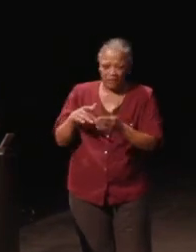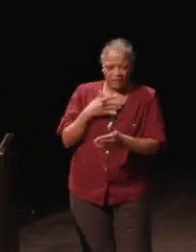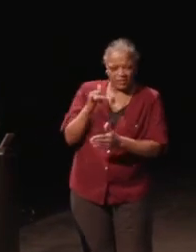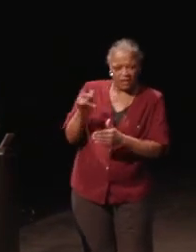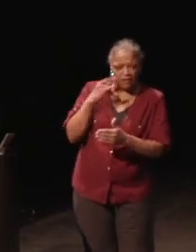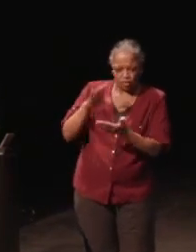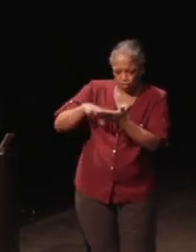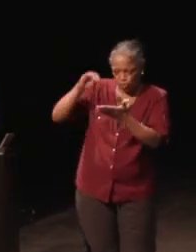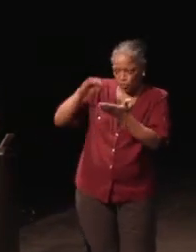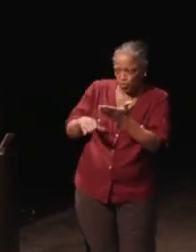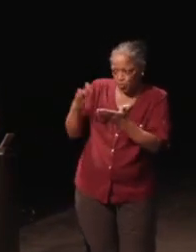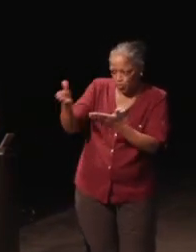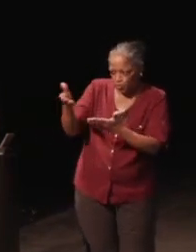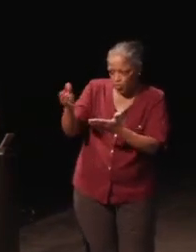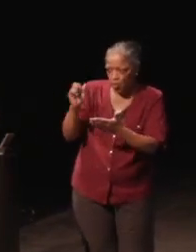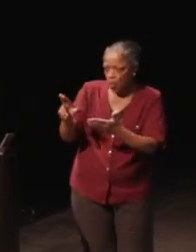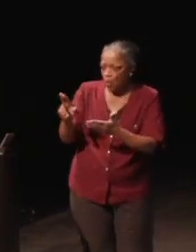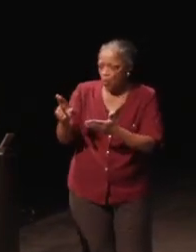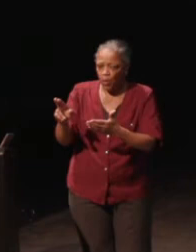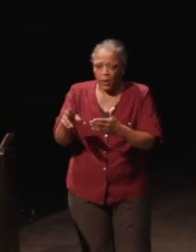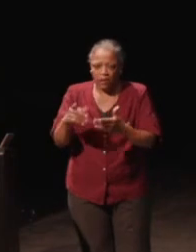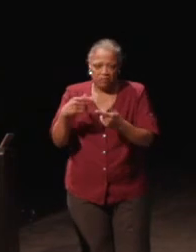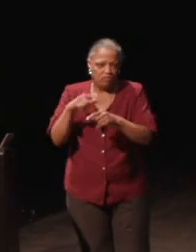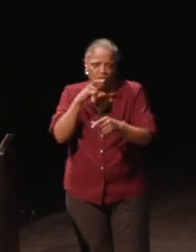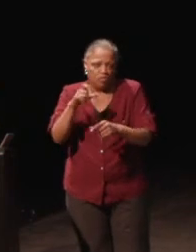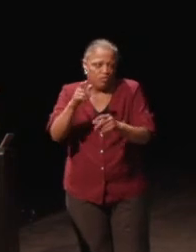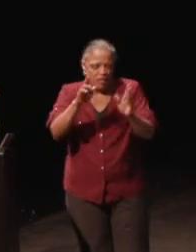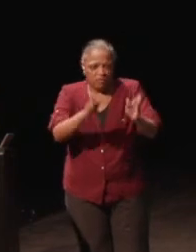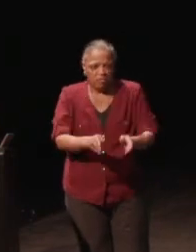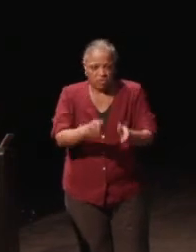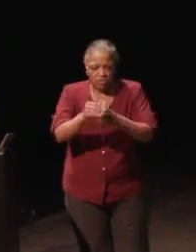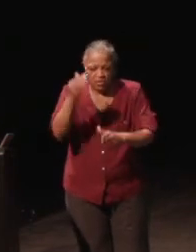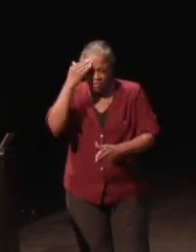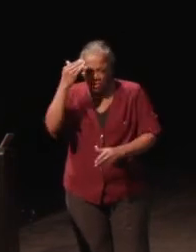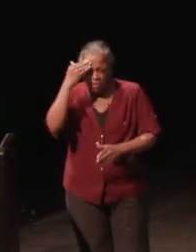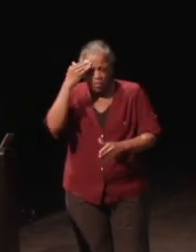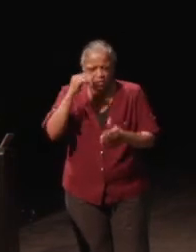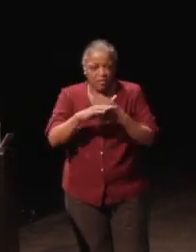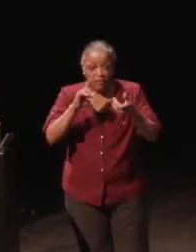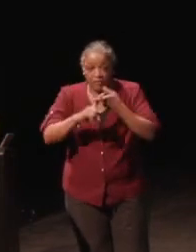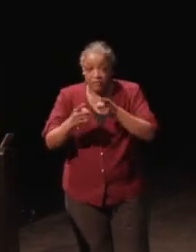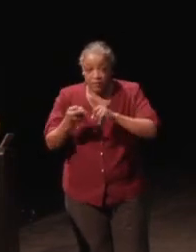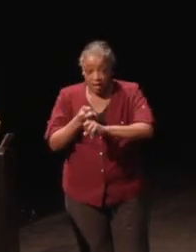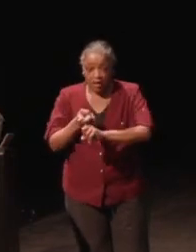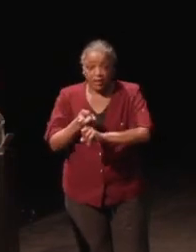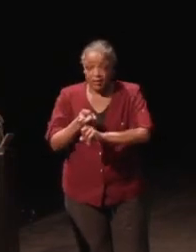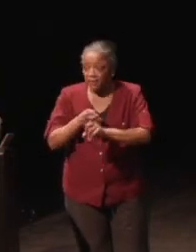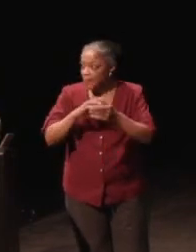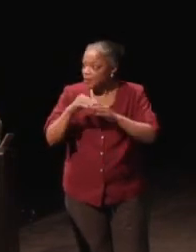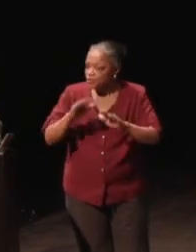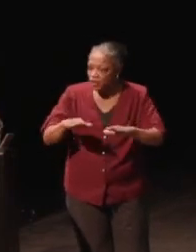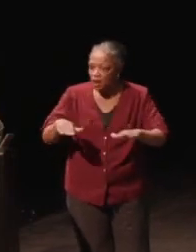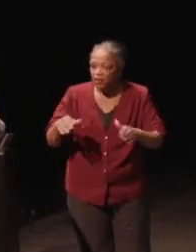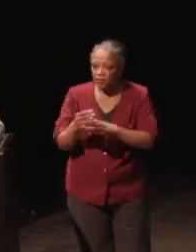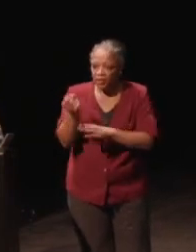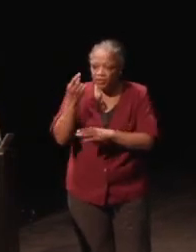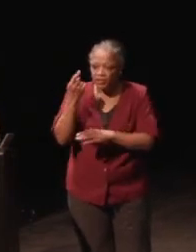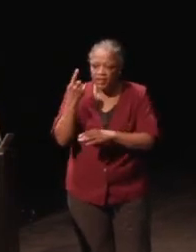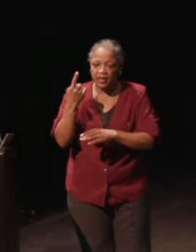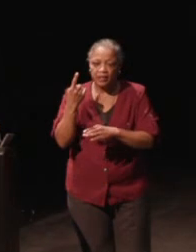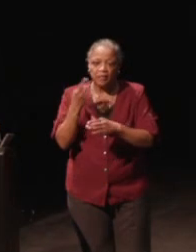the student or whomever, the person who they know, their friend, their child,